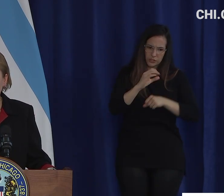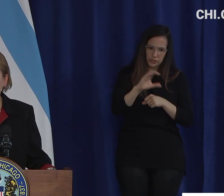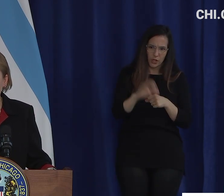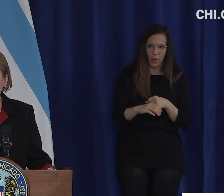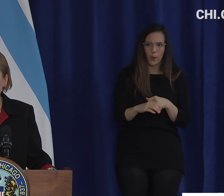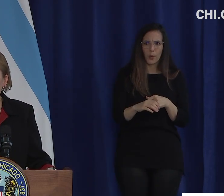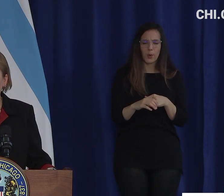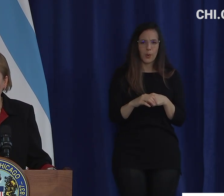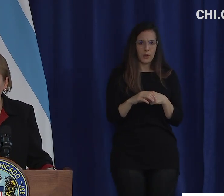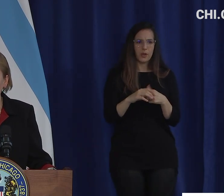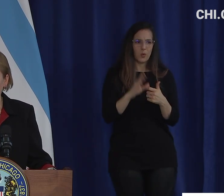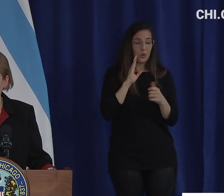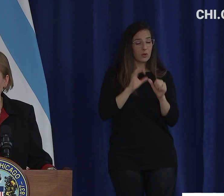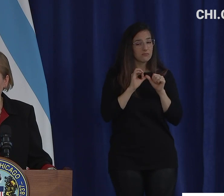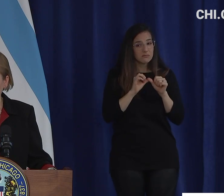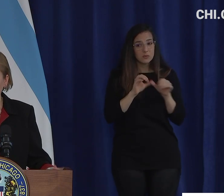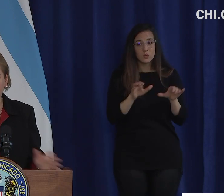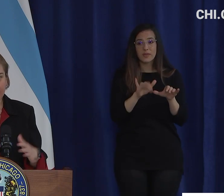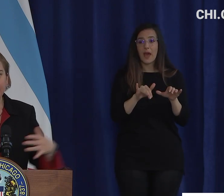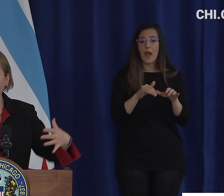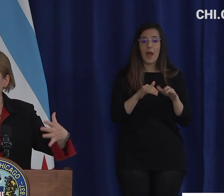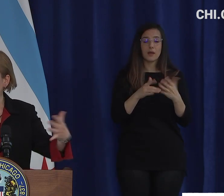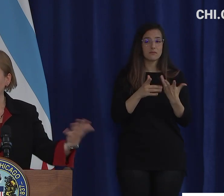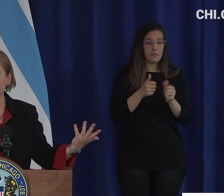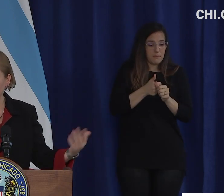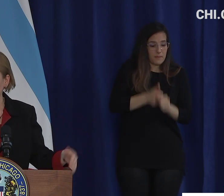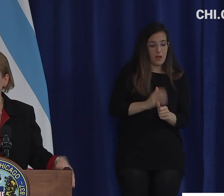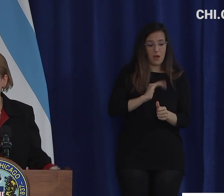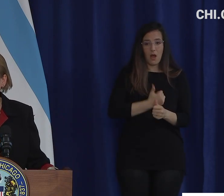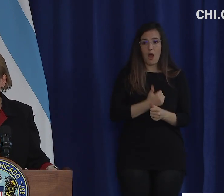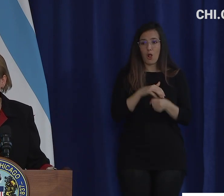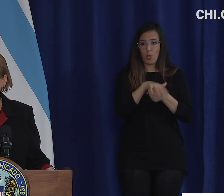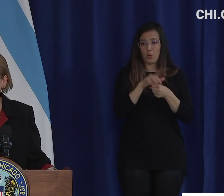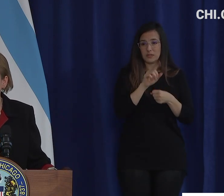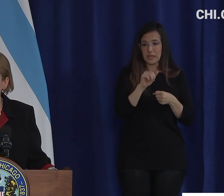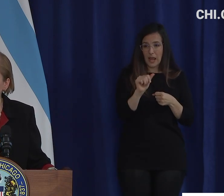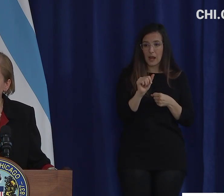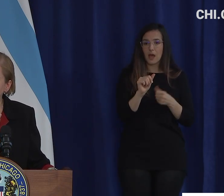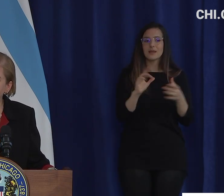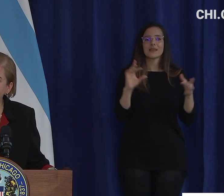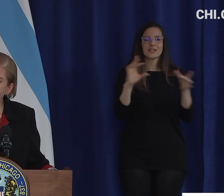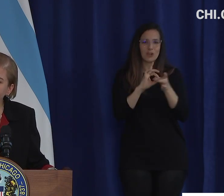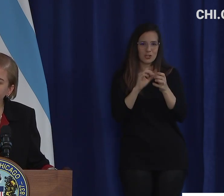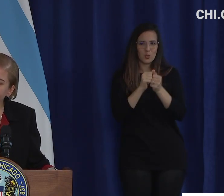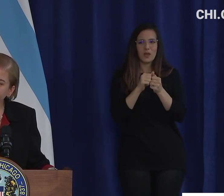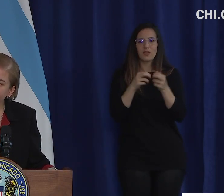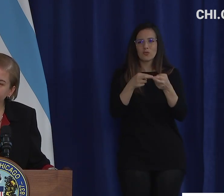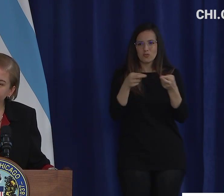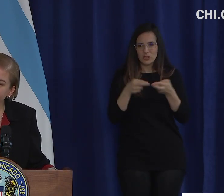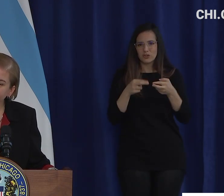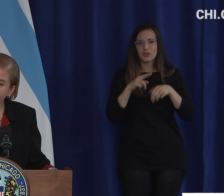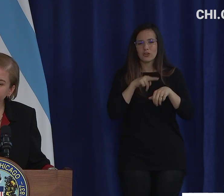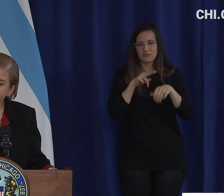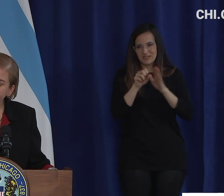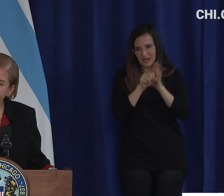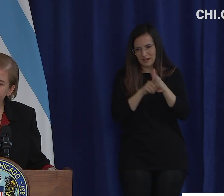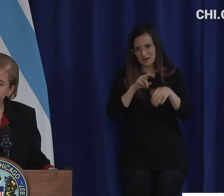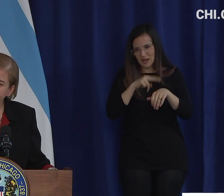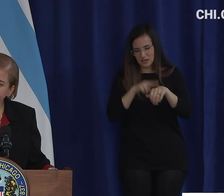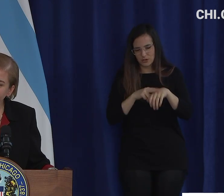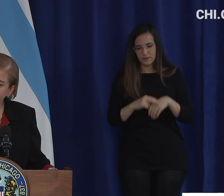decisions based on what our local data looks like in conjunction with regional, state, and national. And A.D. Quigg from Cranes is